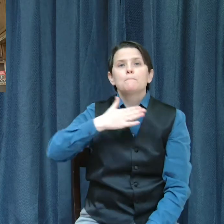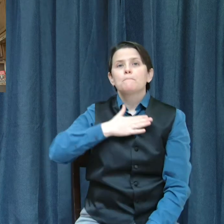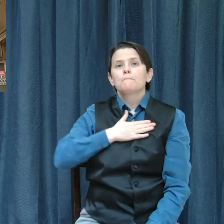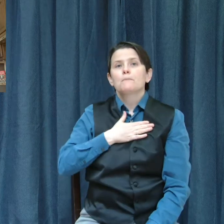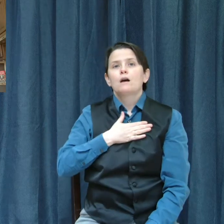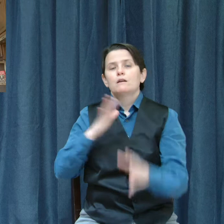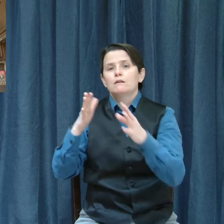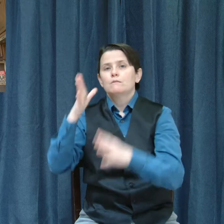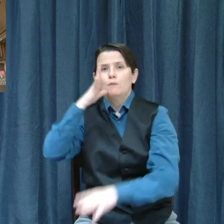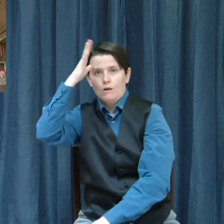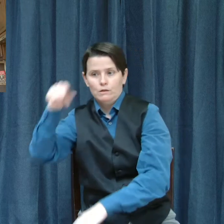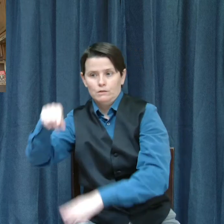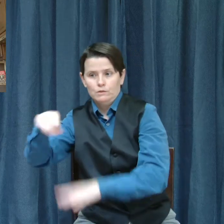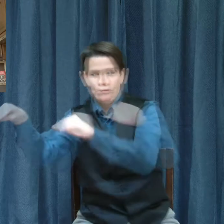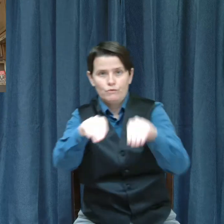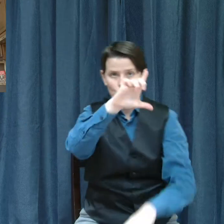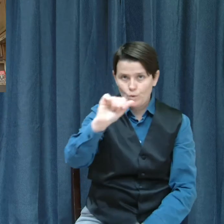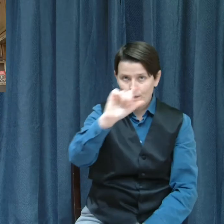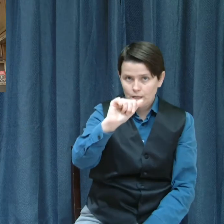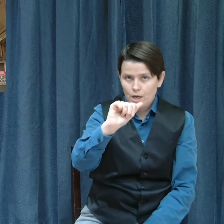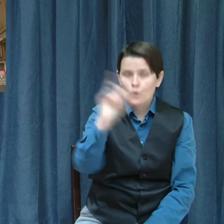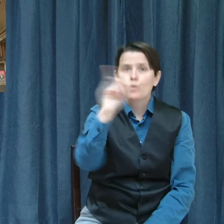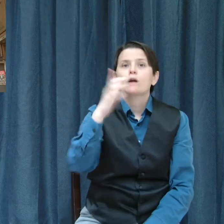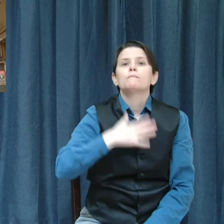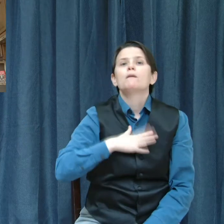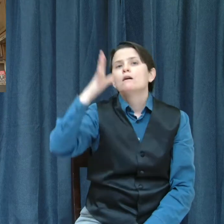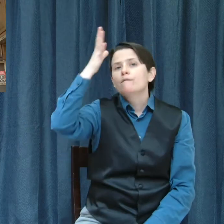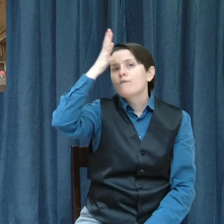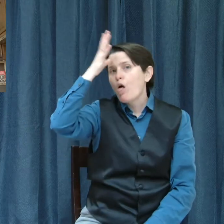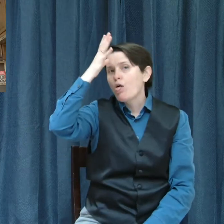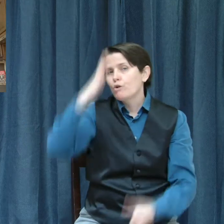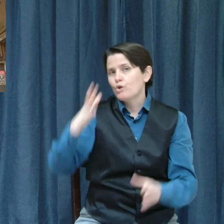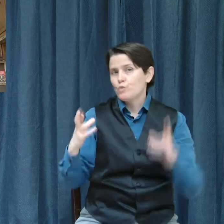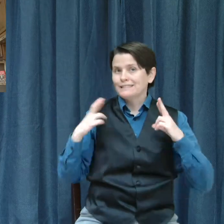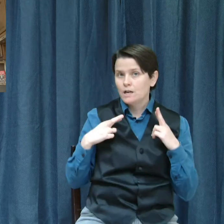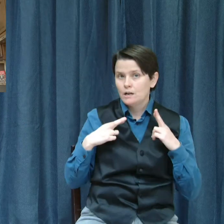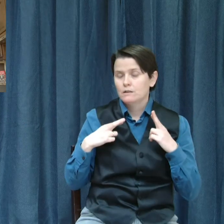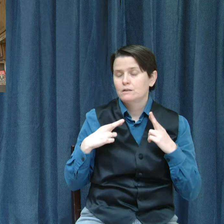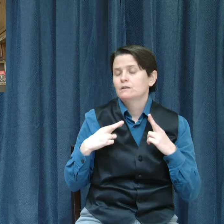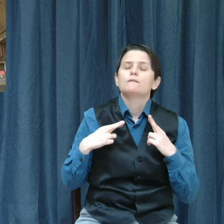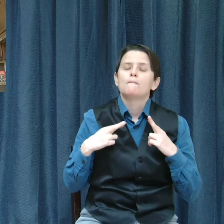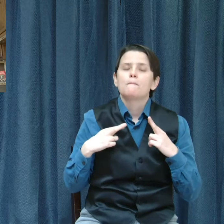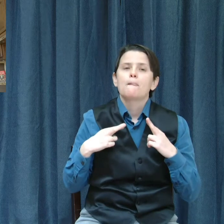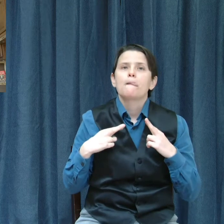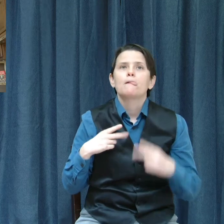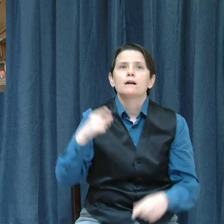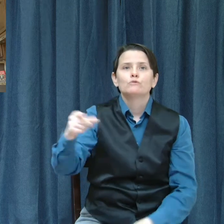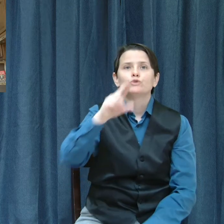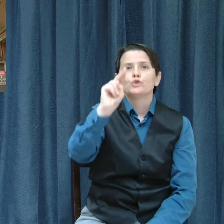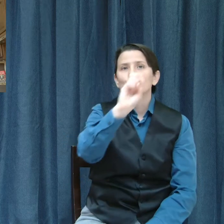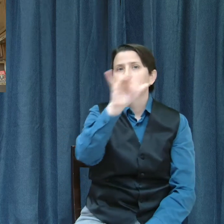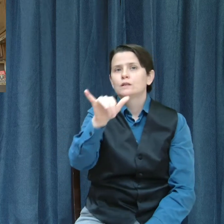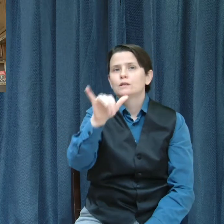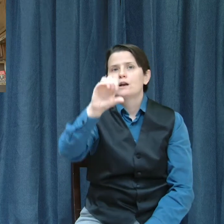Louisiana, where my father retired, they belonged to Unity of Shreveport,